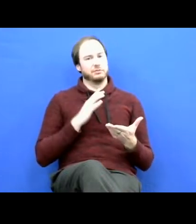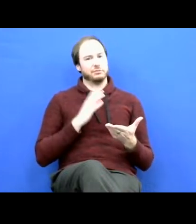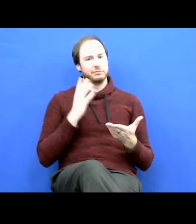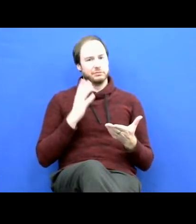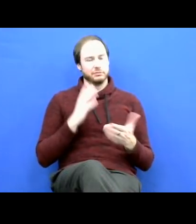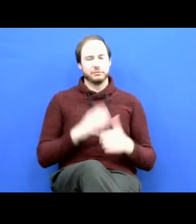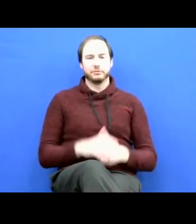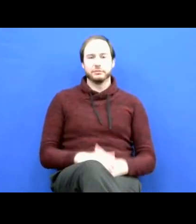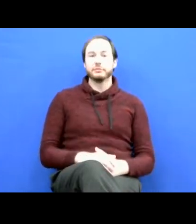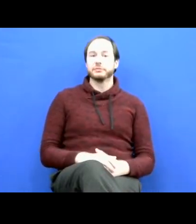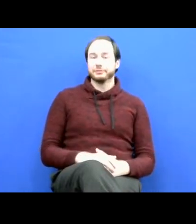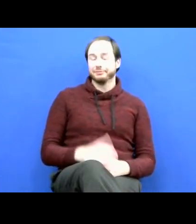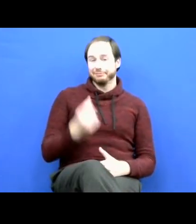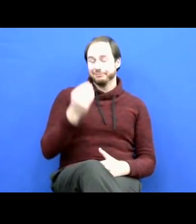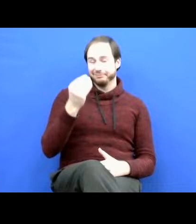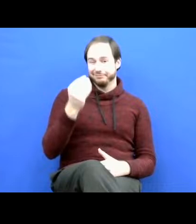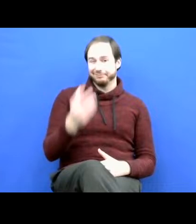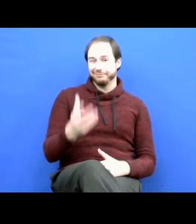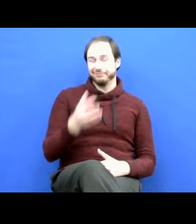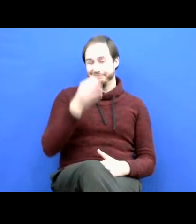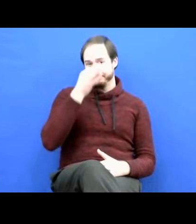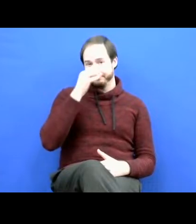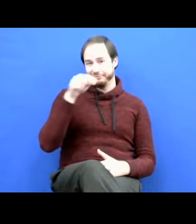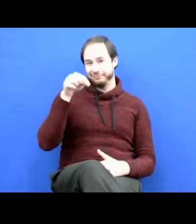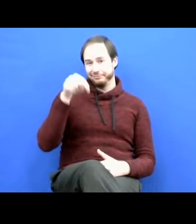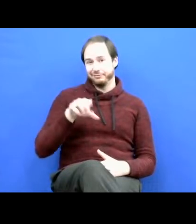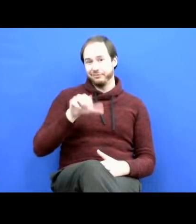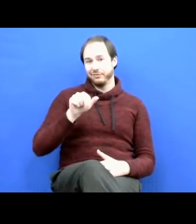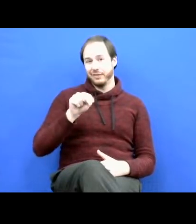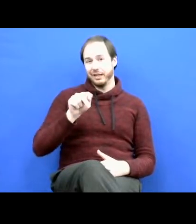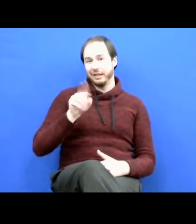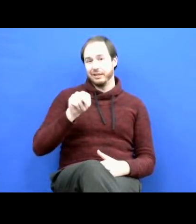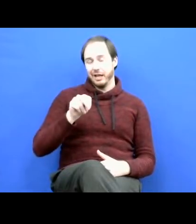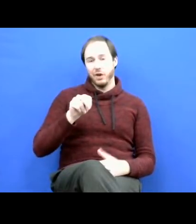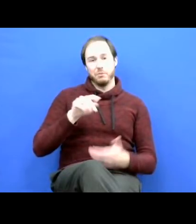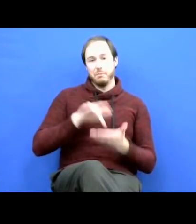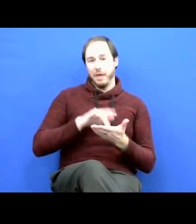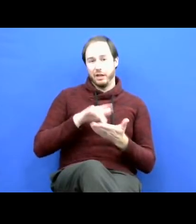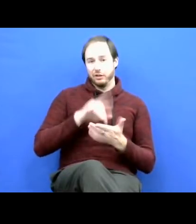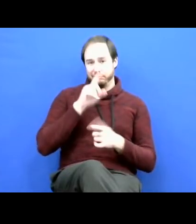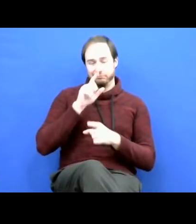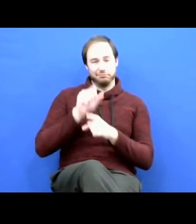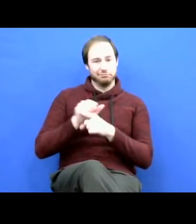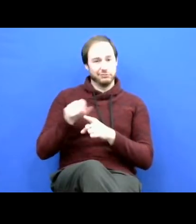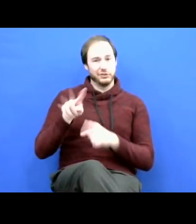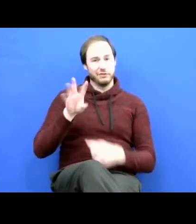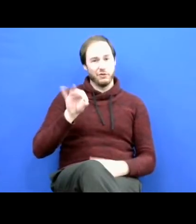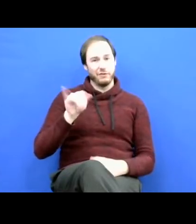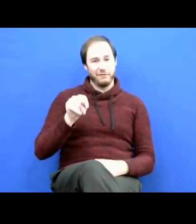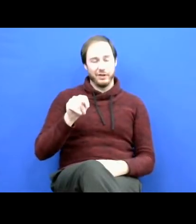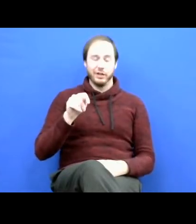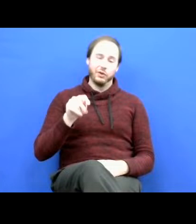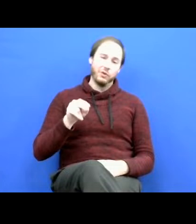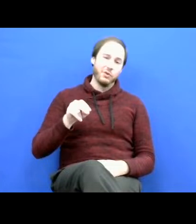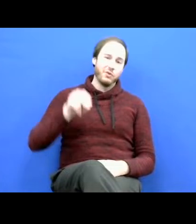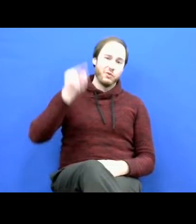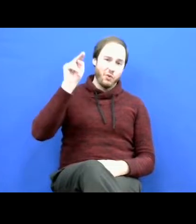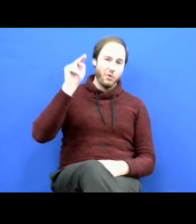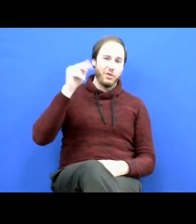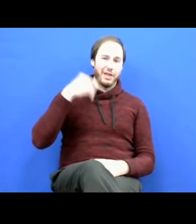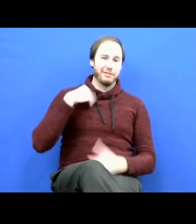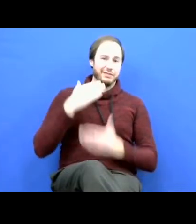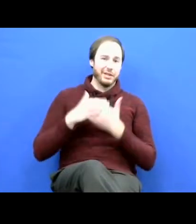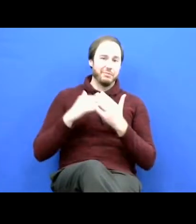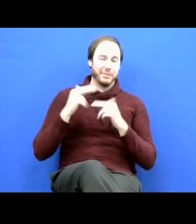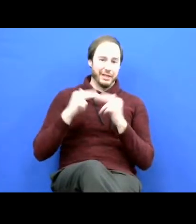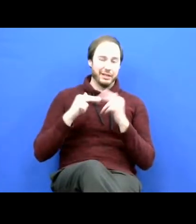will say not too far down the road at Cantel Medical, it's that tall. And again, if you go further north, there are buildings that